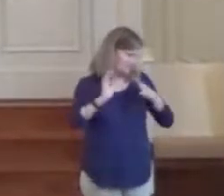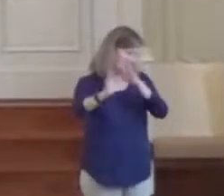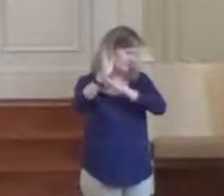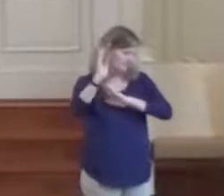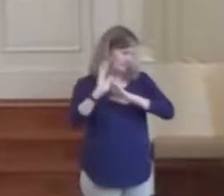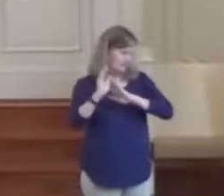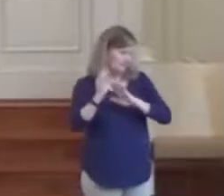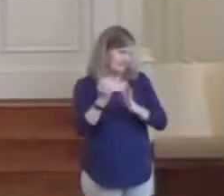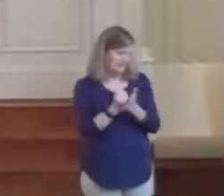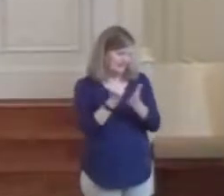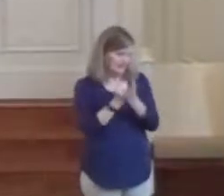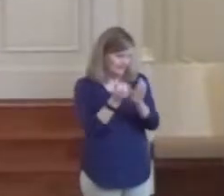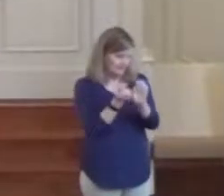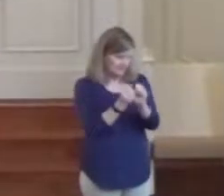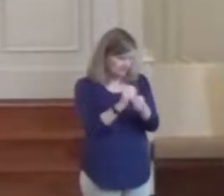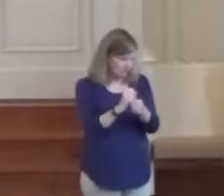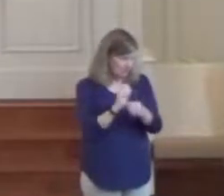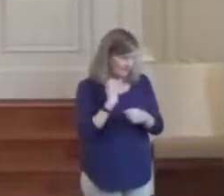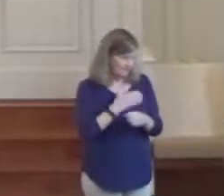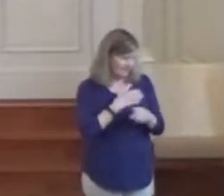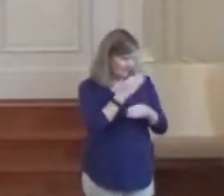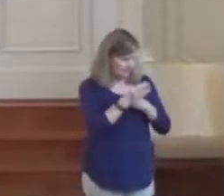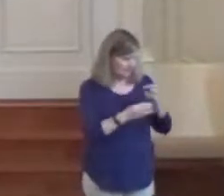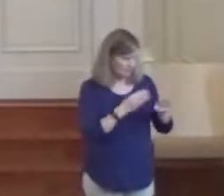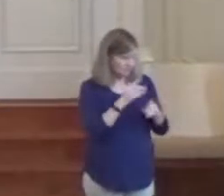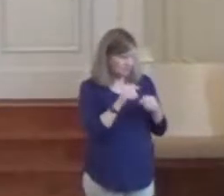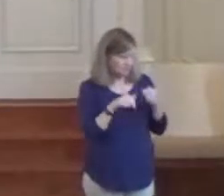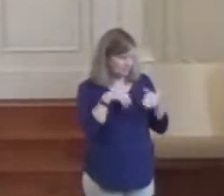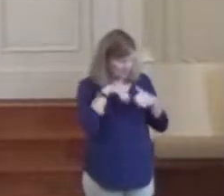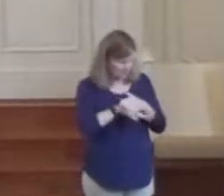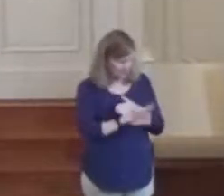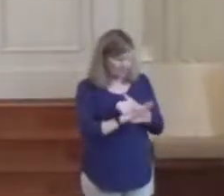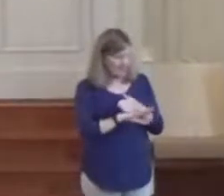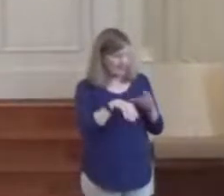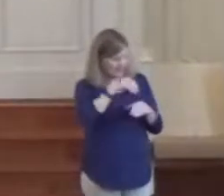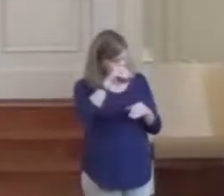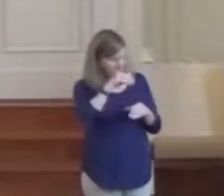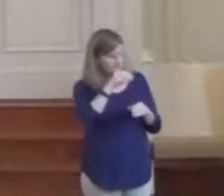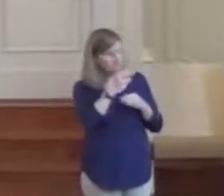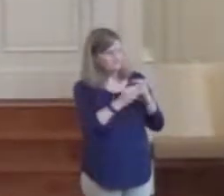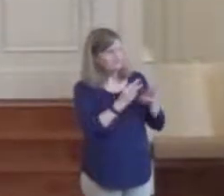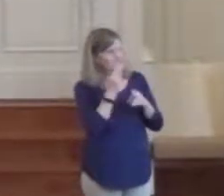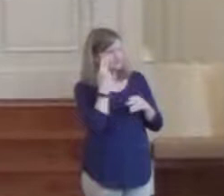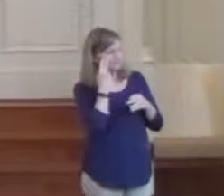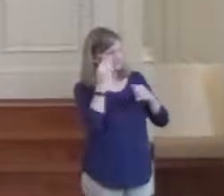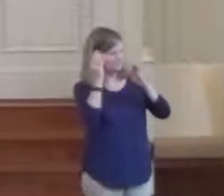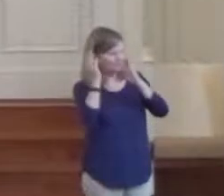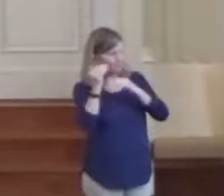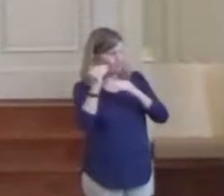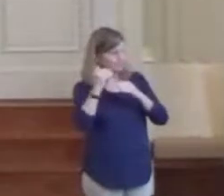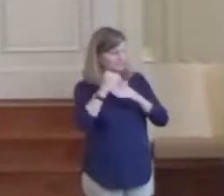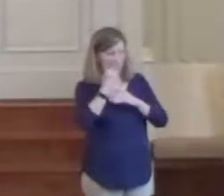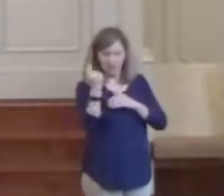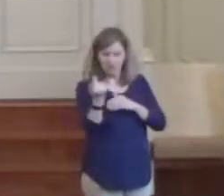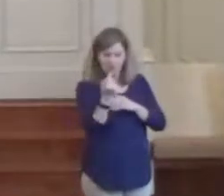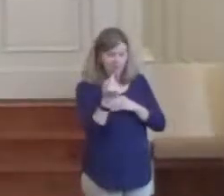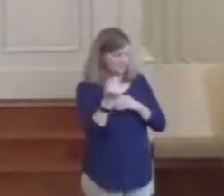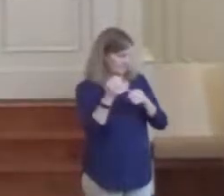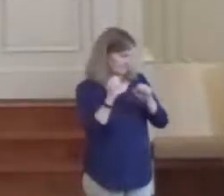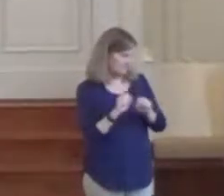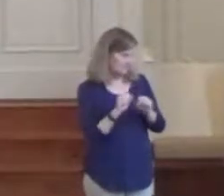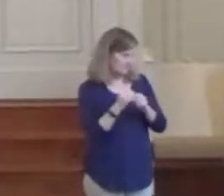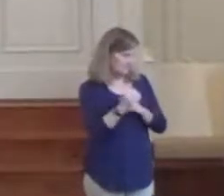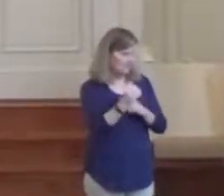shape our world so that when we go out into the world and we look around, we see that hope is always around the corner. We see